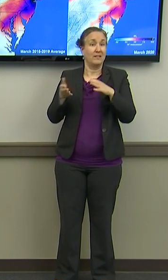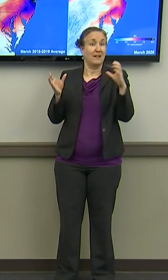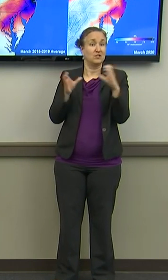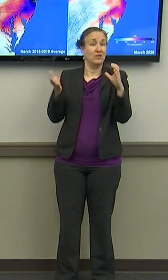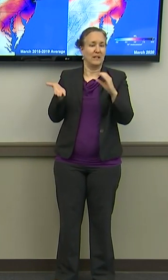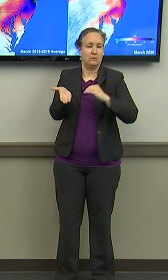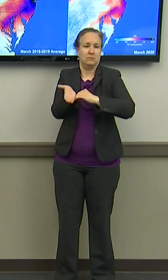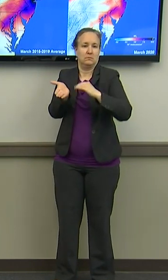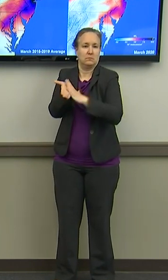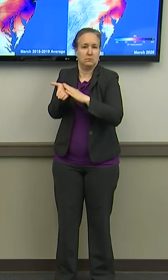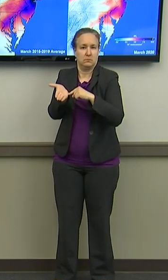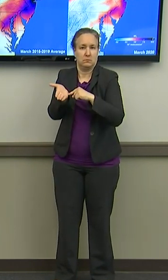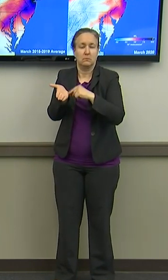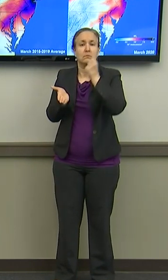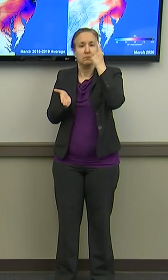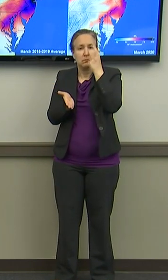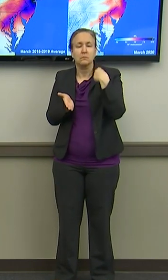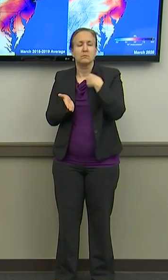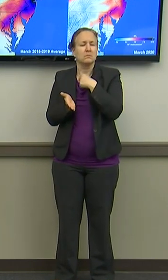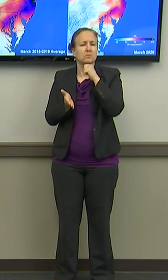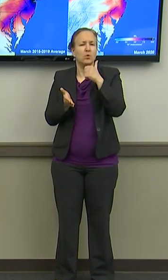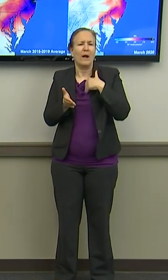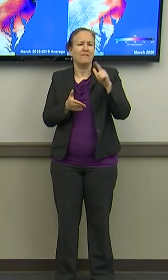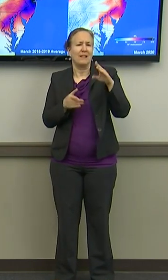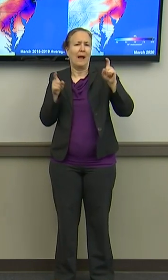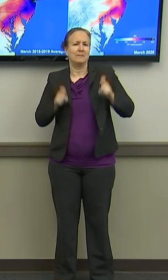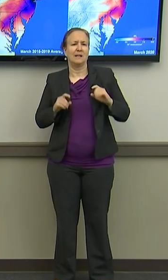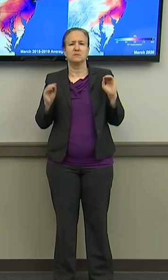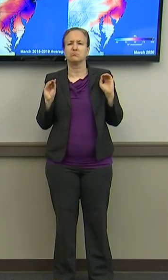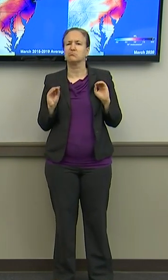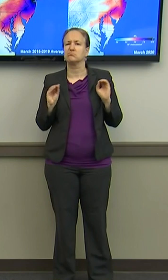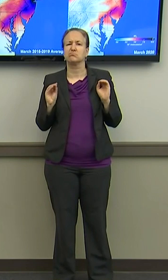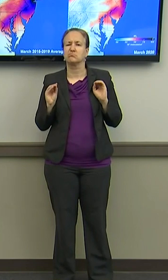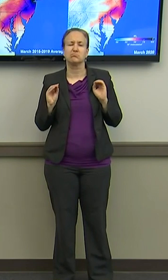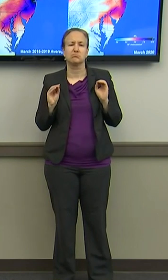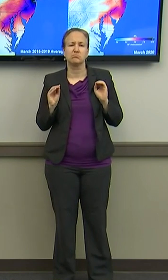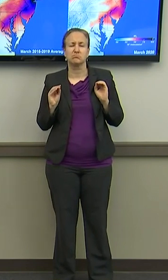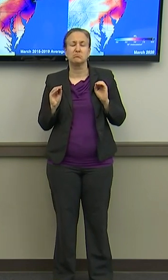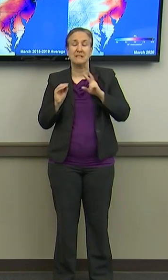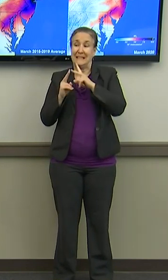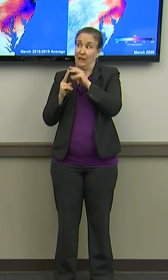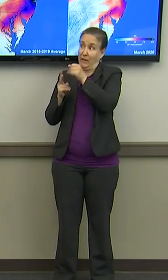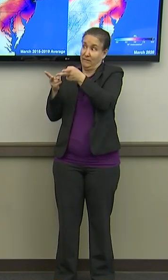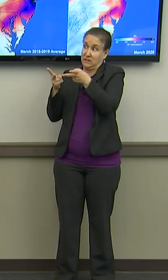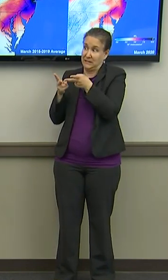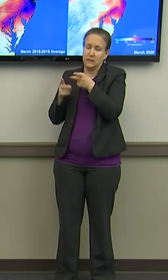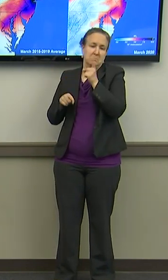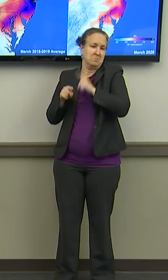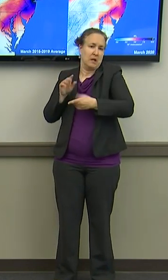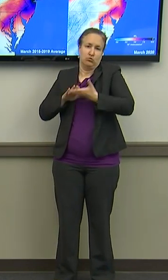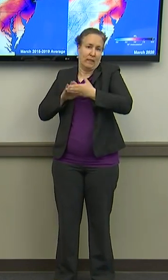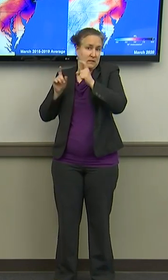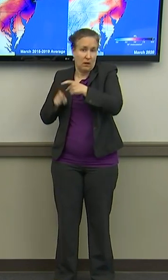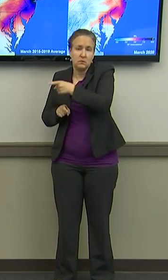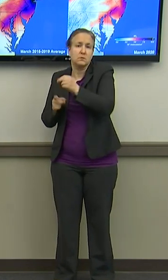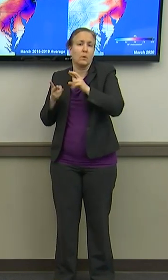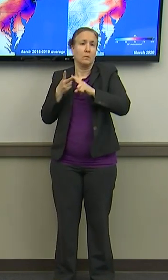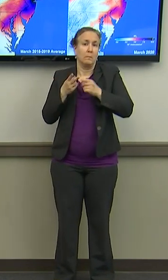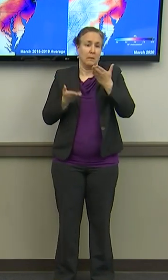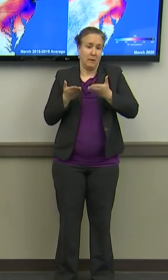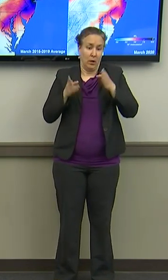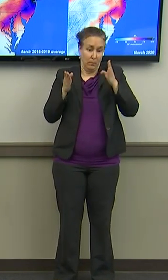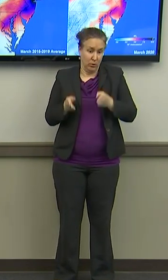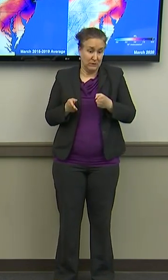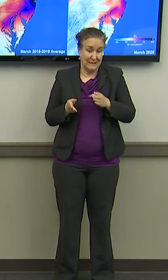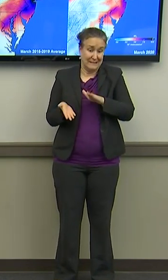for instance, but we do not have a lab test. Either the facility wasn't able to do it or maybe the person passed